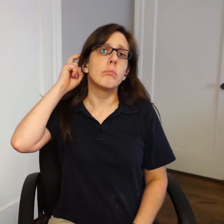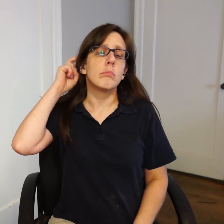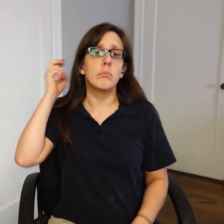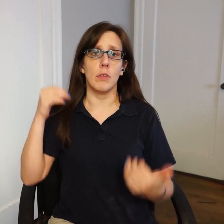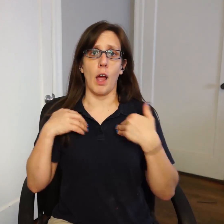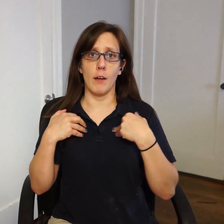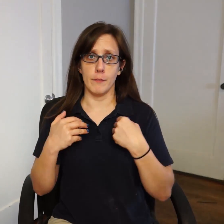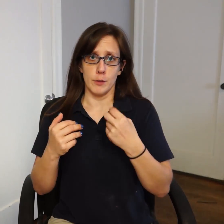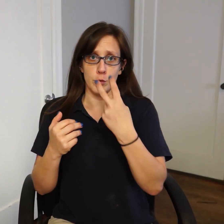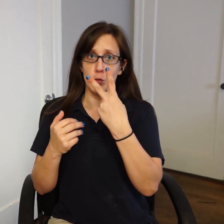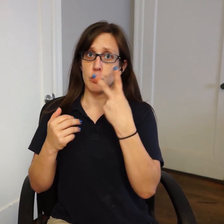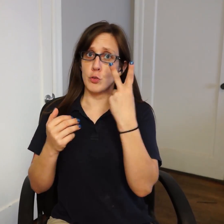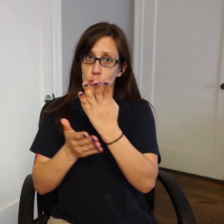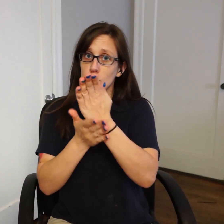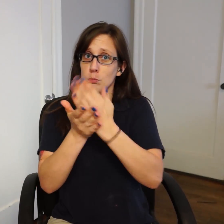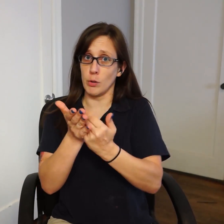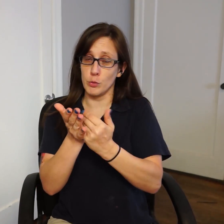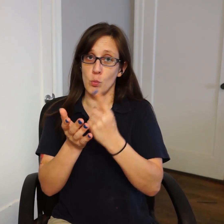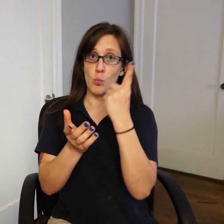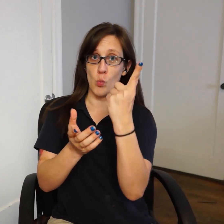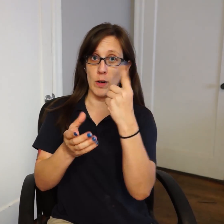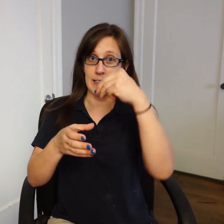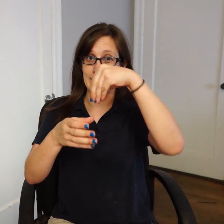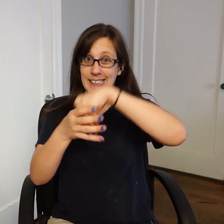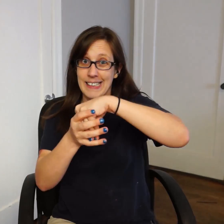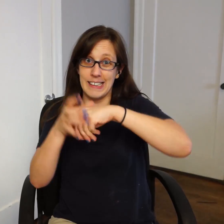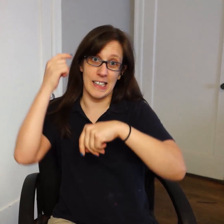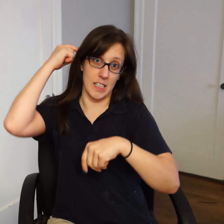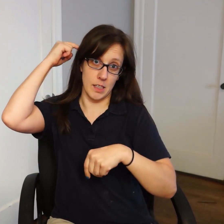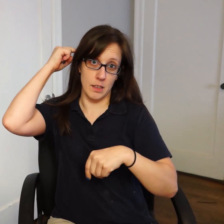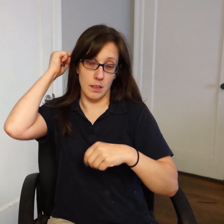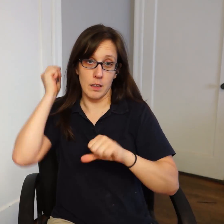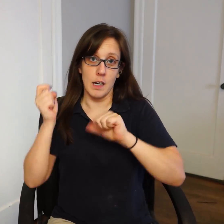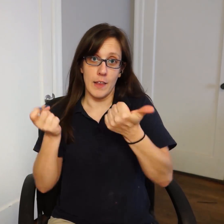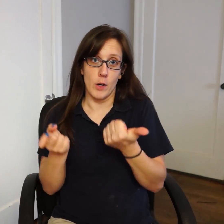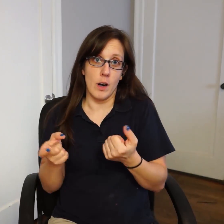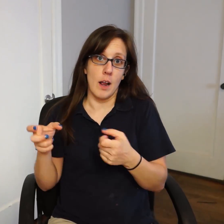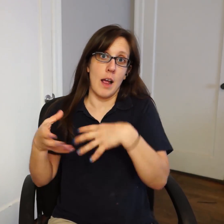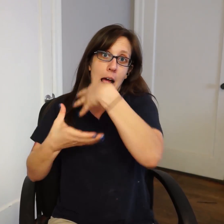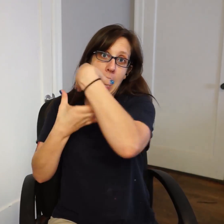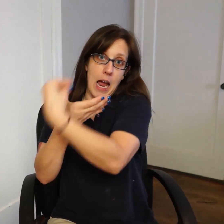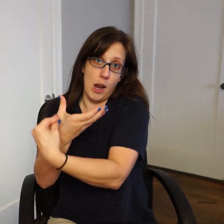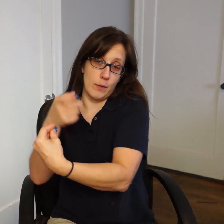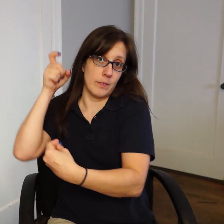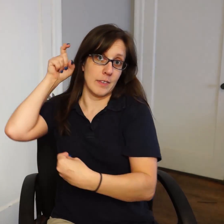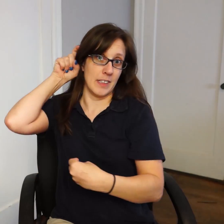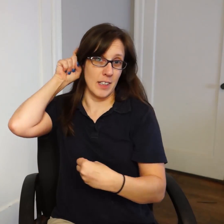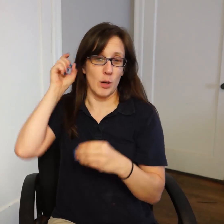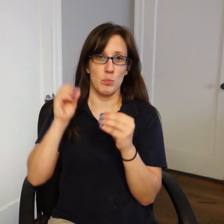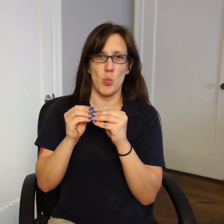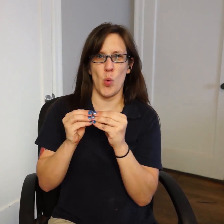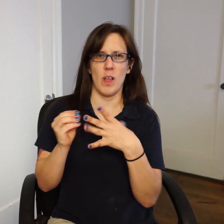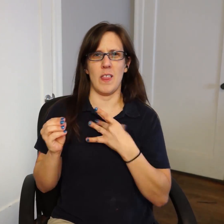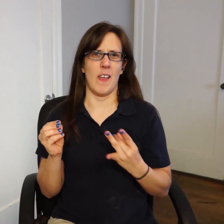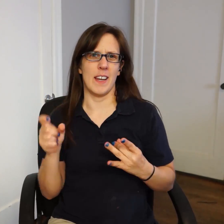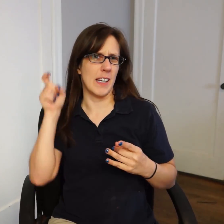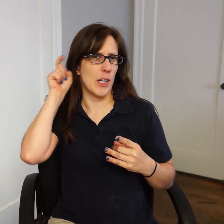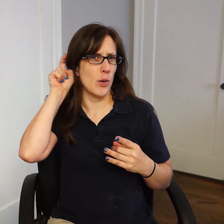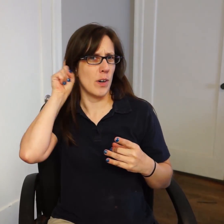A cochlear implant has 2 basic parts. The one part is the internal implant, and the other part is the external processor. And that is kind of